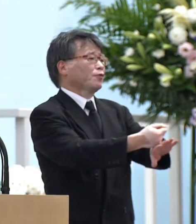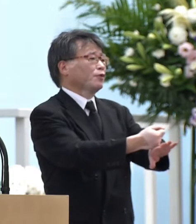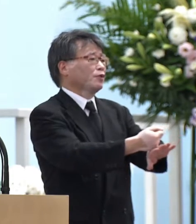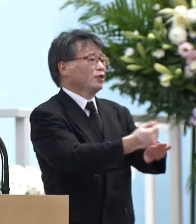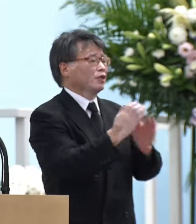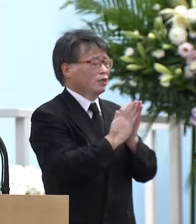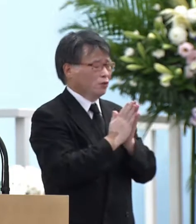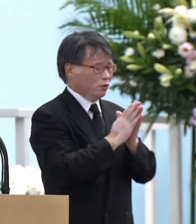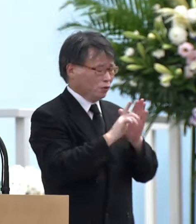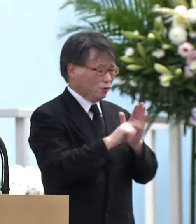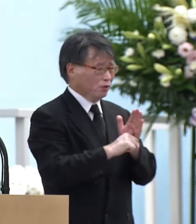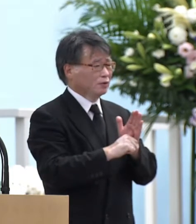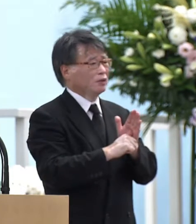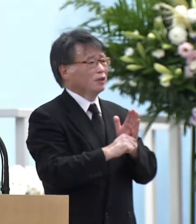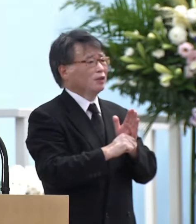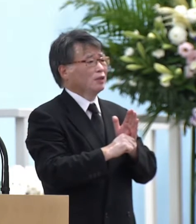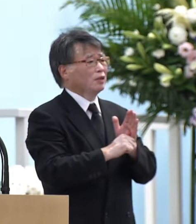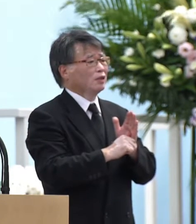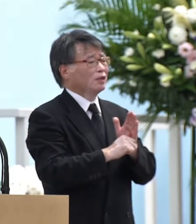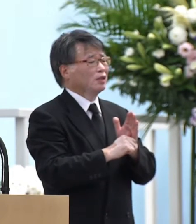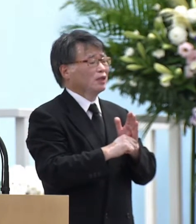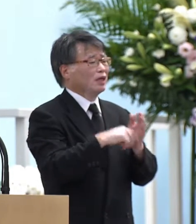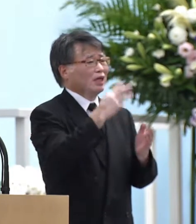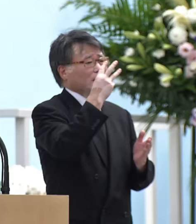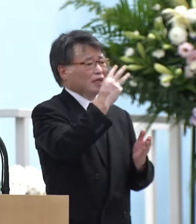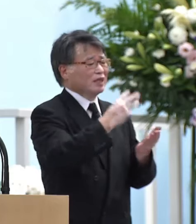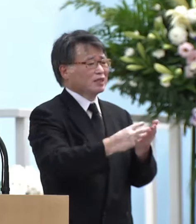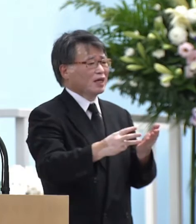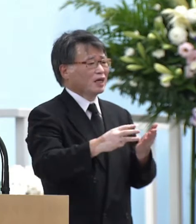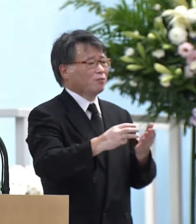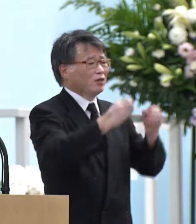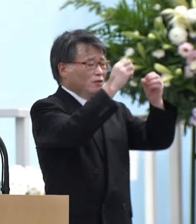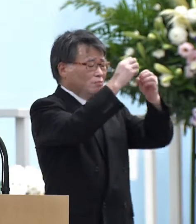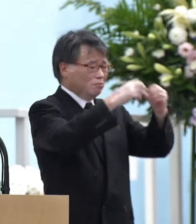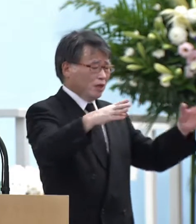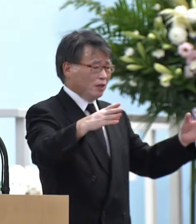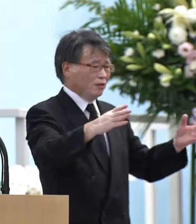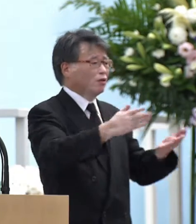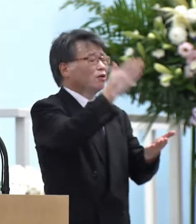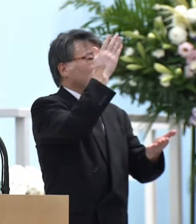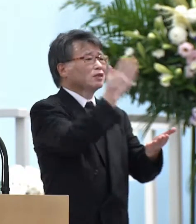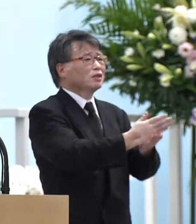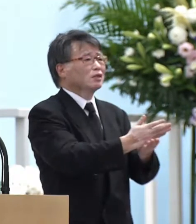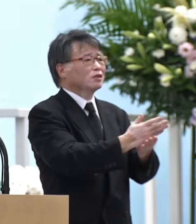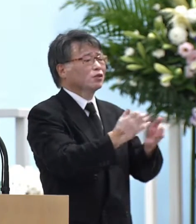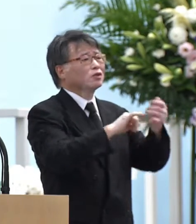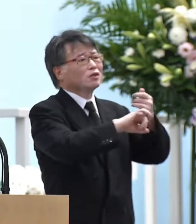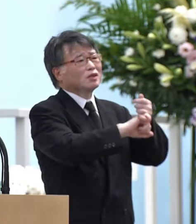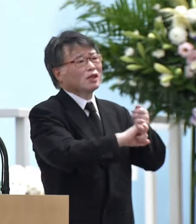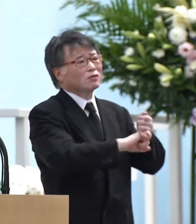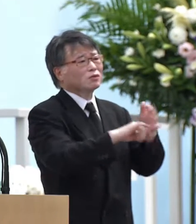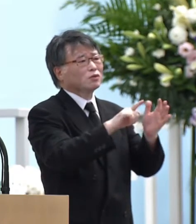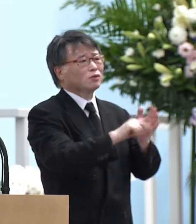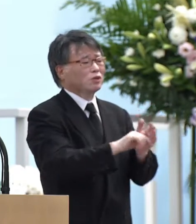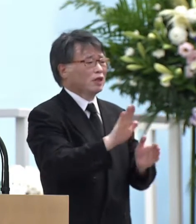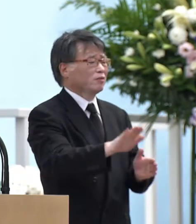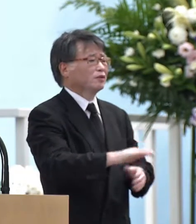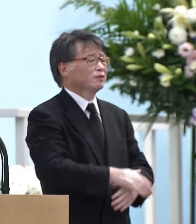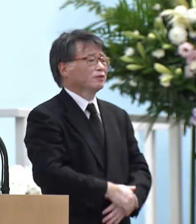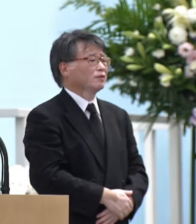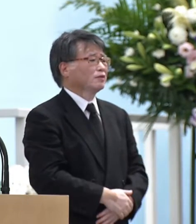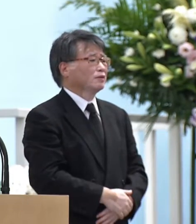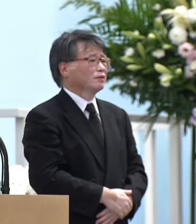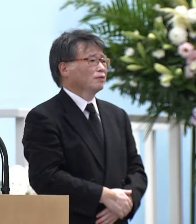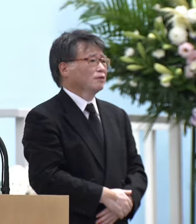involving those with the experience of atomic bombing. The day, August 9th, is an unforgettable day for the residents of Nagasaki